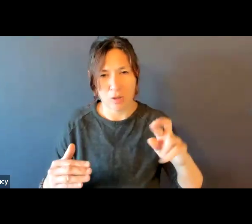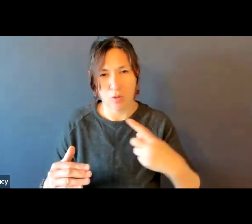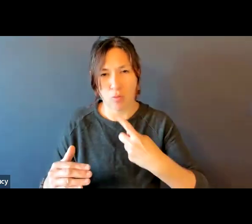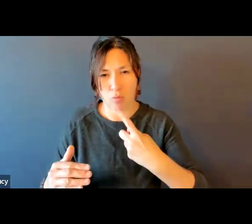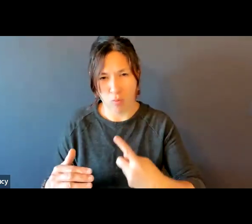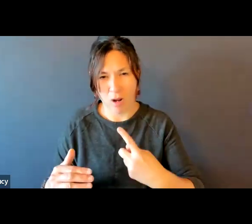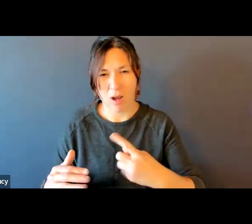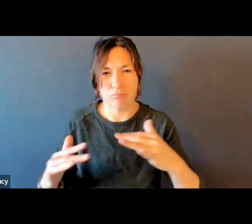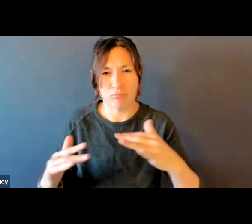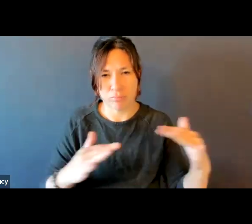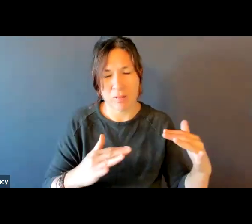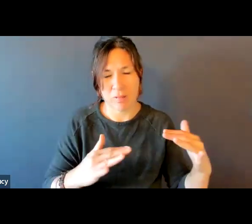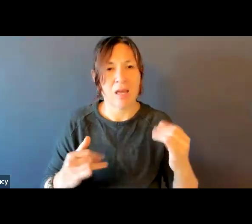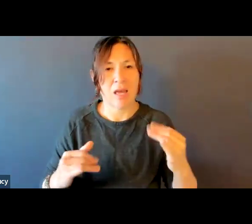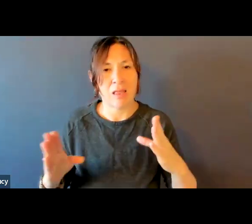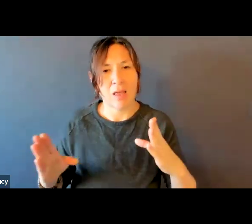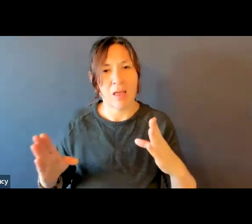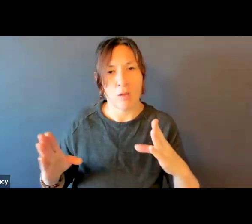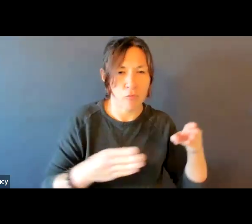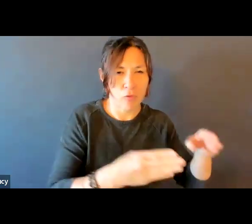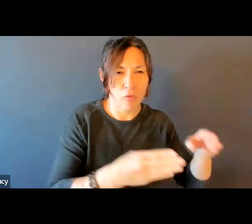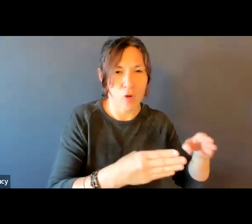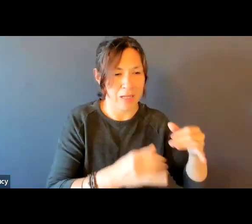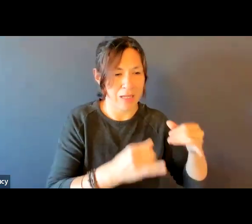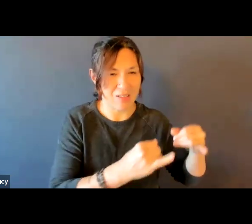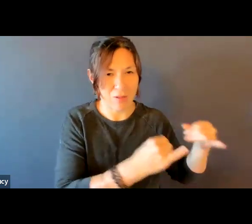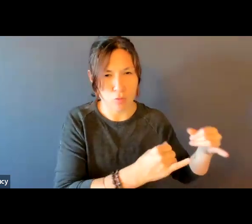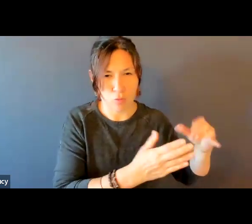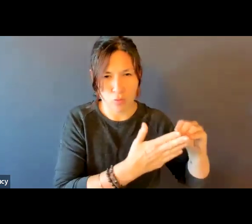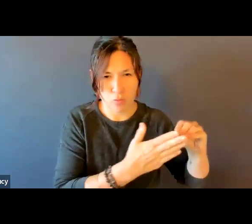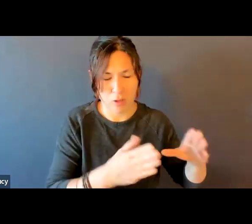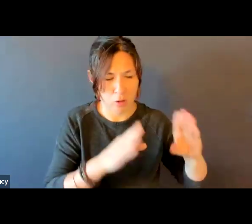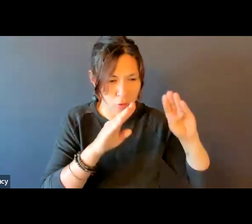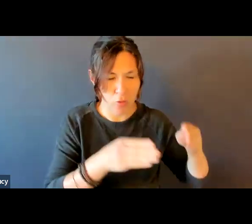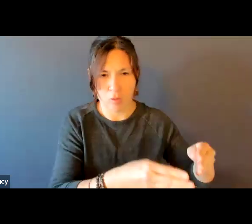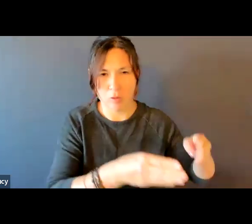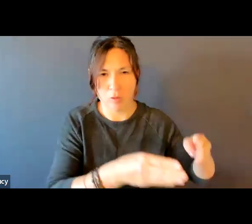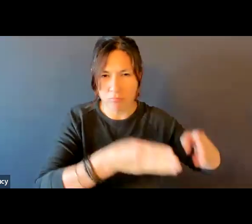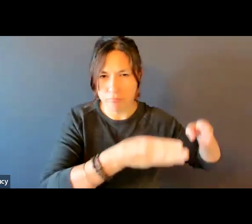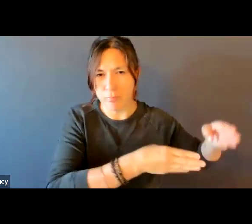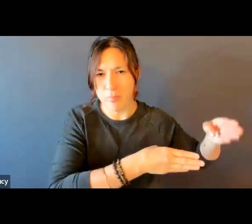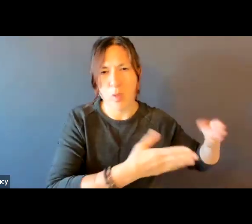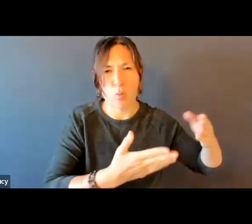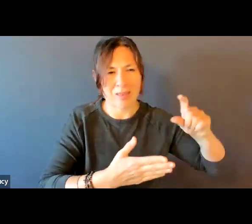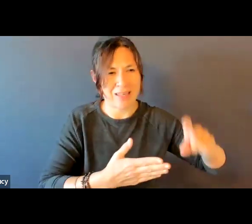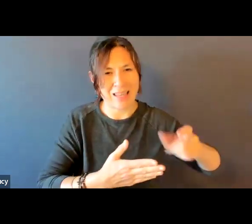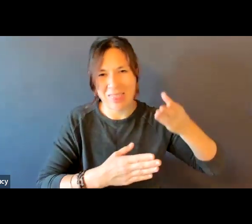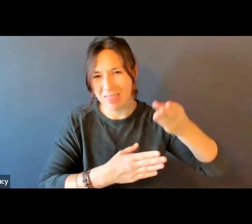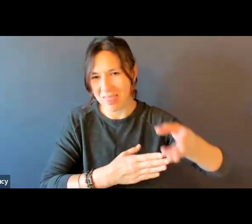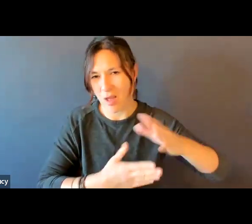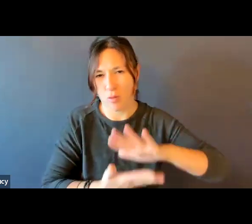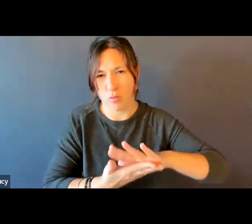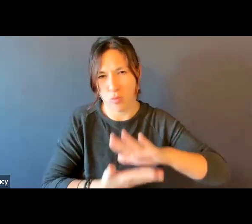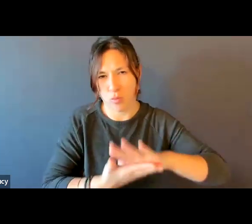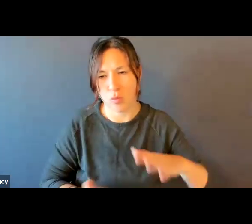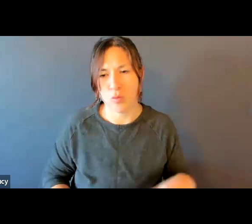even more into the individual student. So what do the individual students need at the schools? And so in